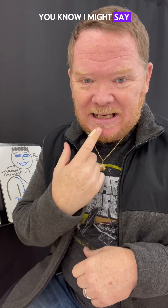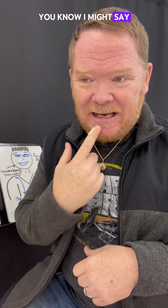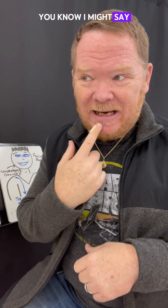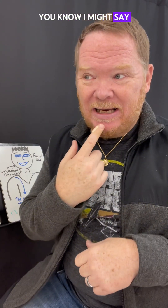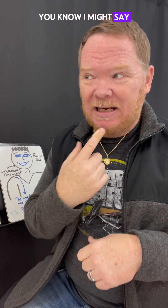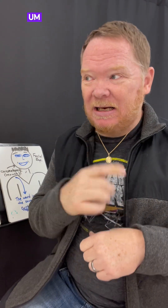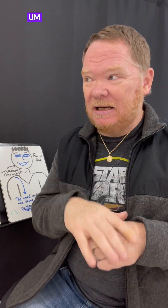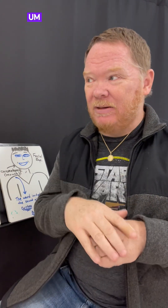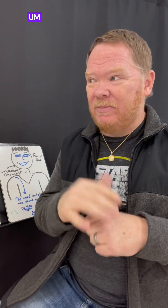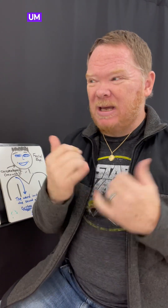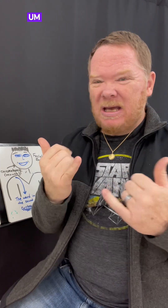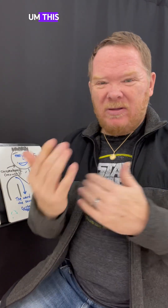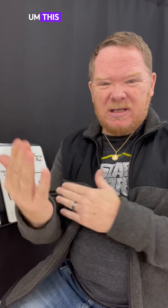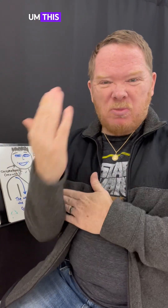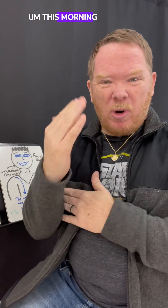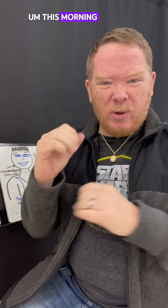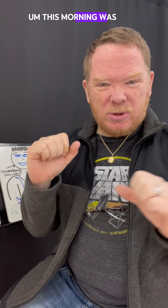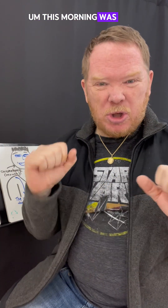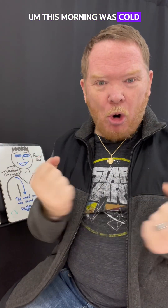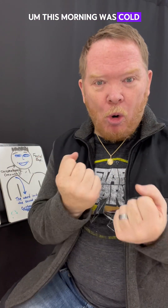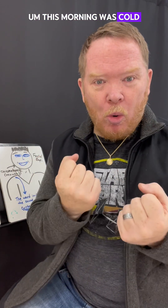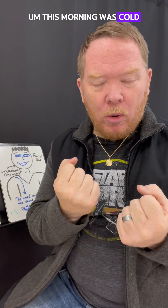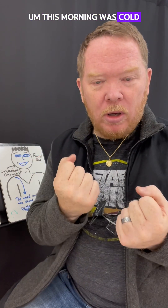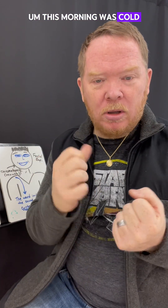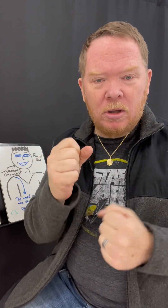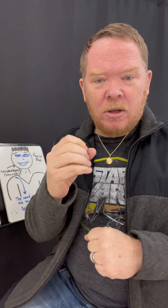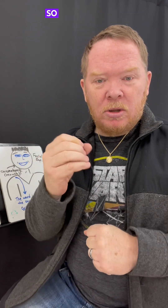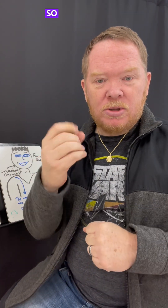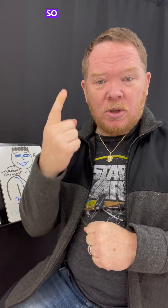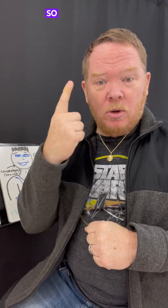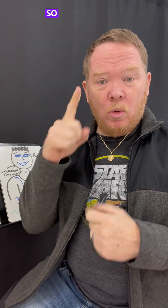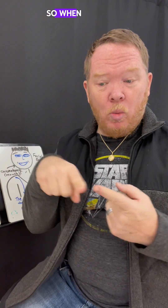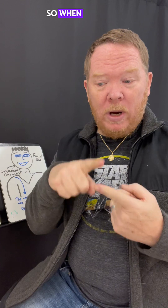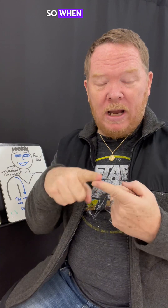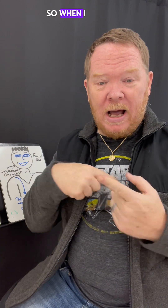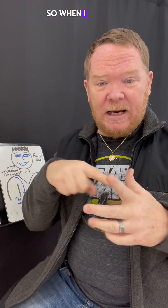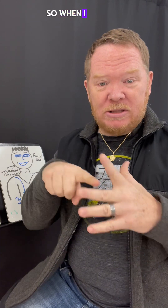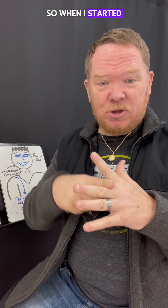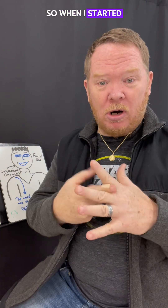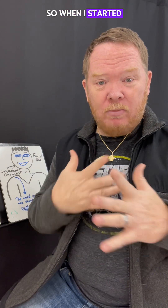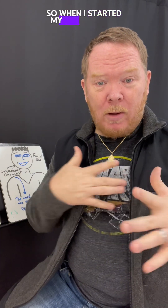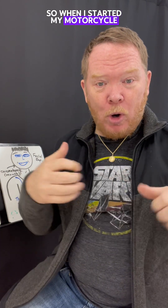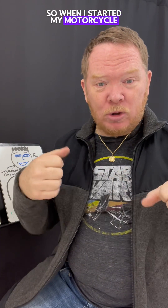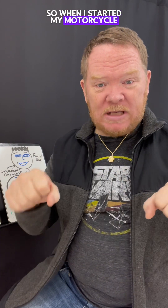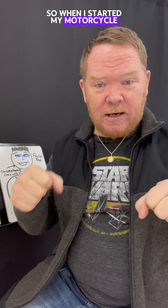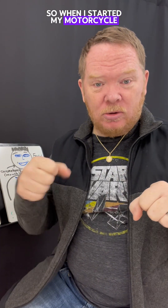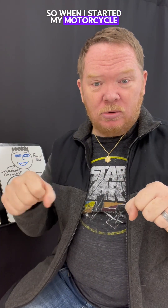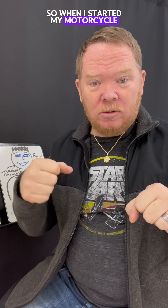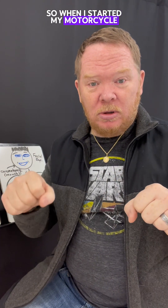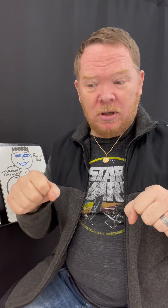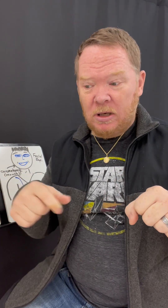say, this morning it was cold, so when I started my motorcycle,